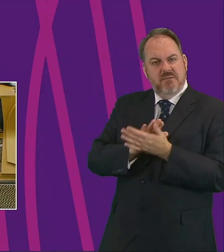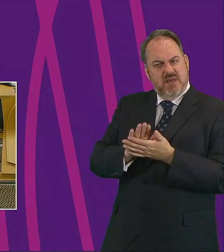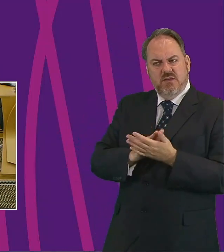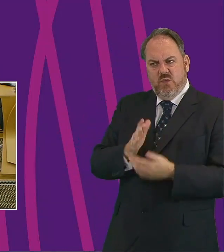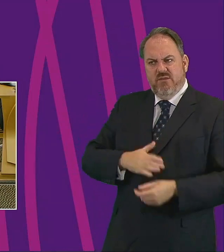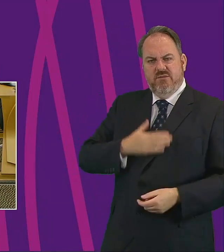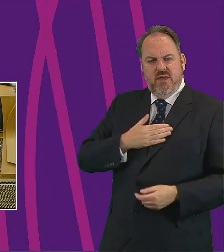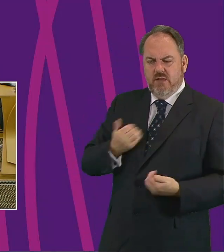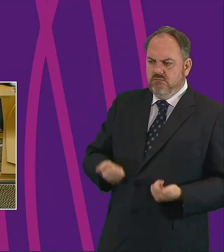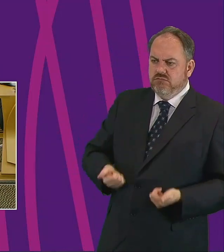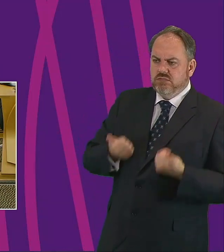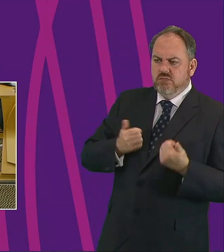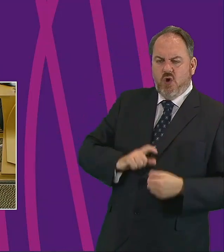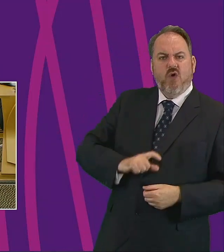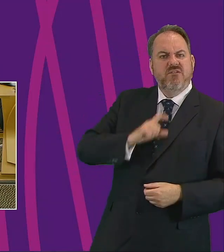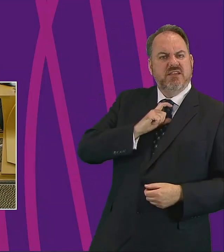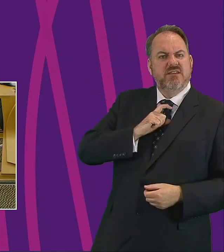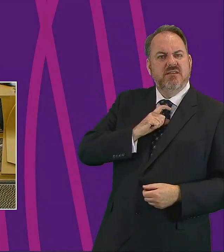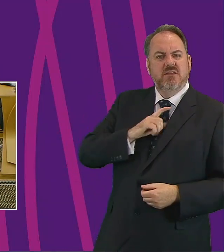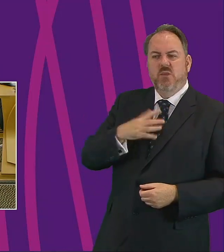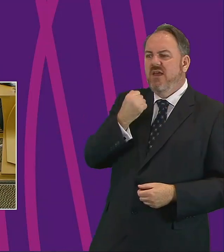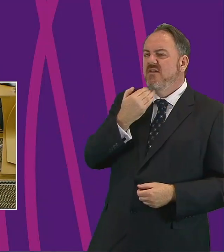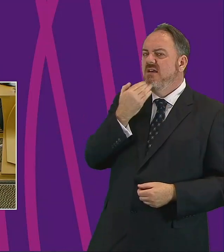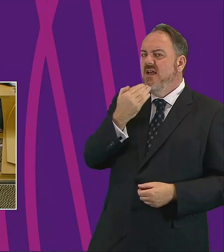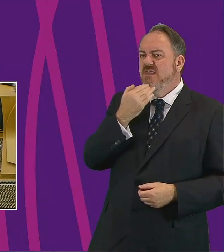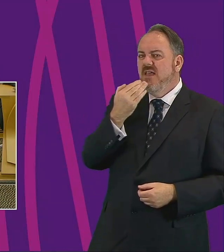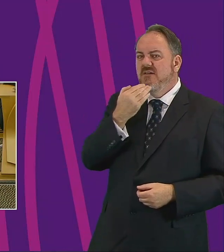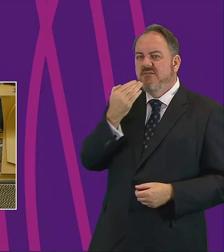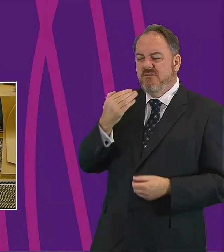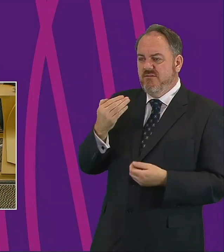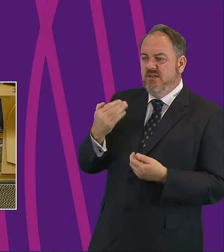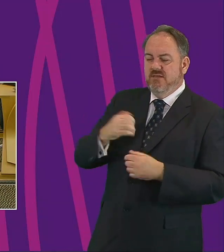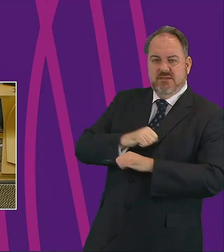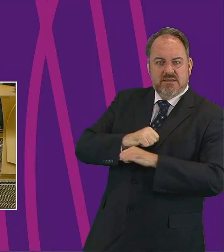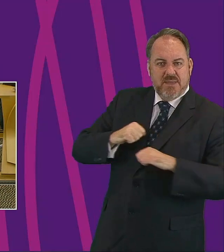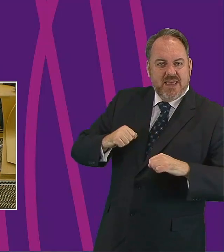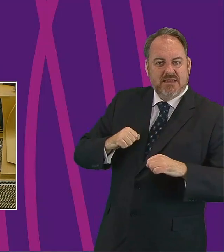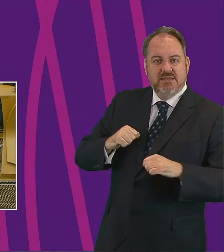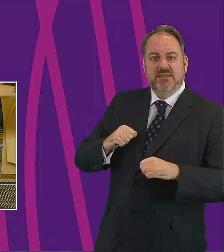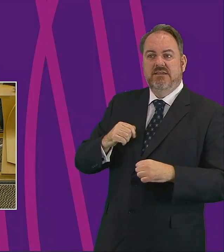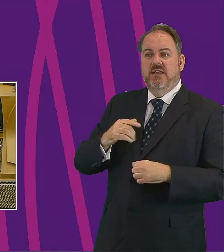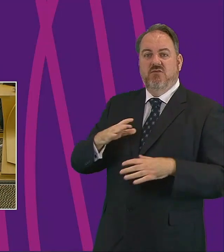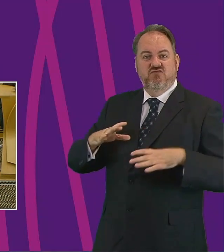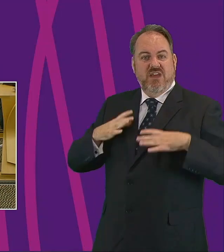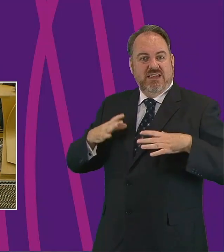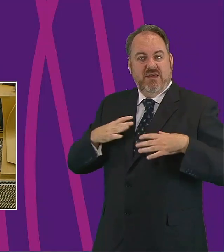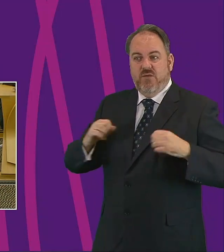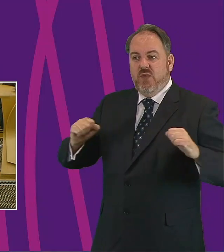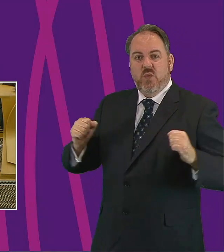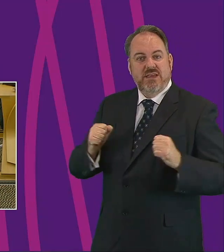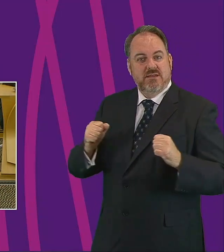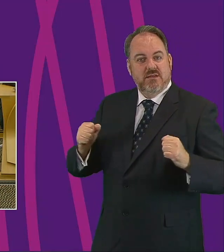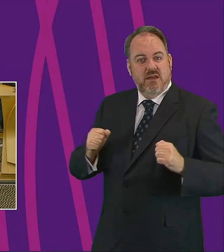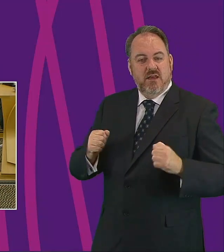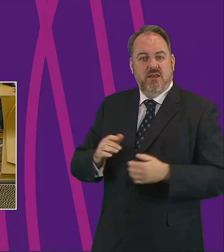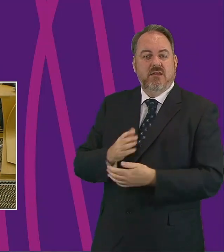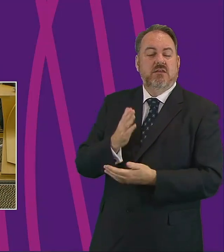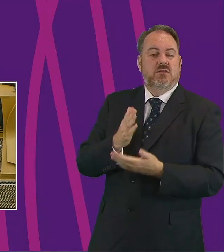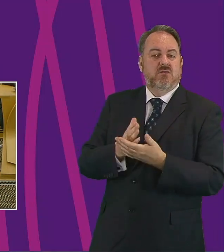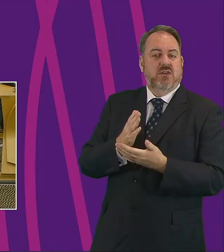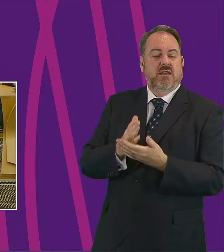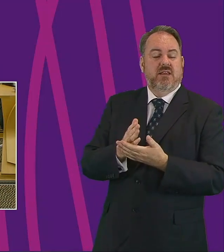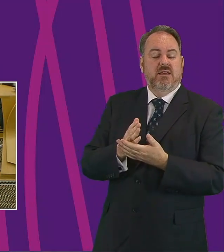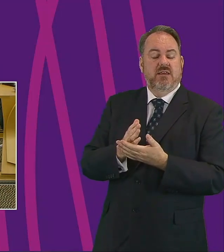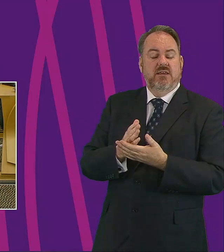to have that capacity right now and to build that capacity as we go into winter. One of the things which we have experienced this week, which we